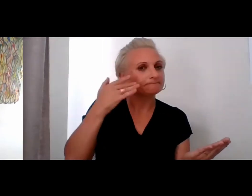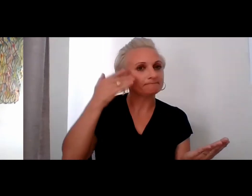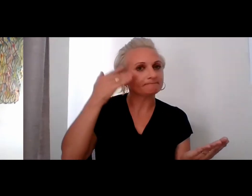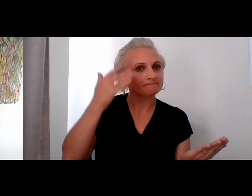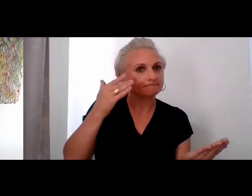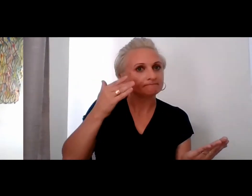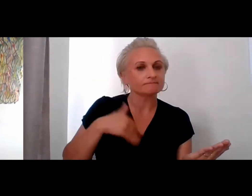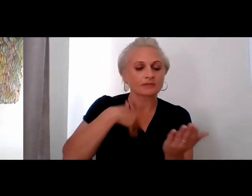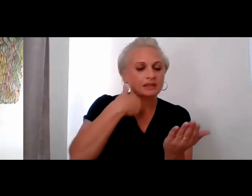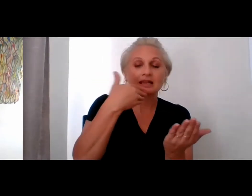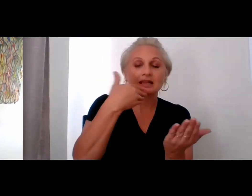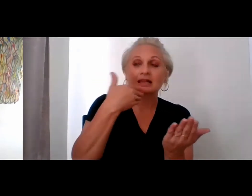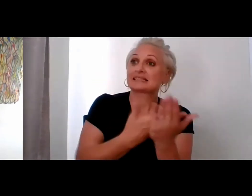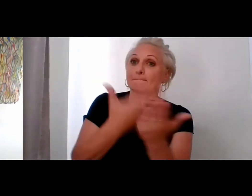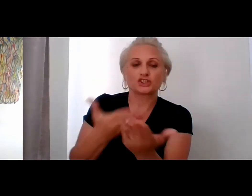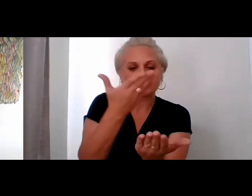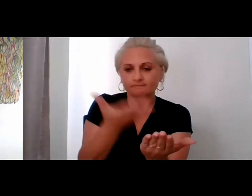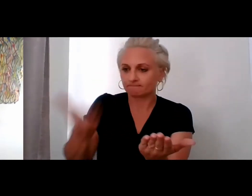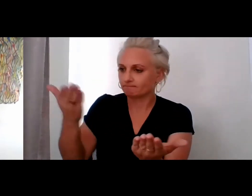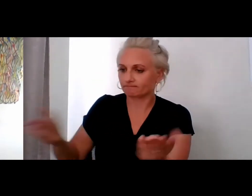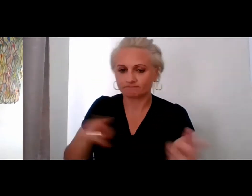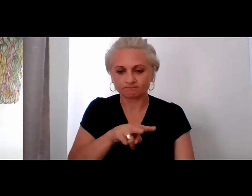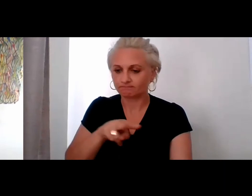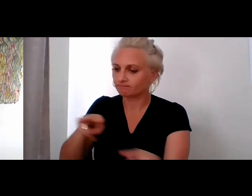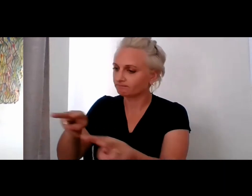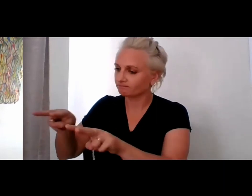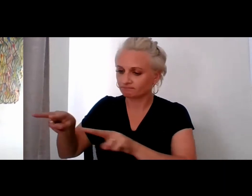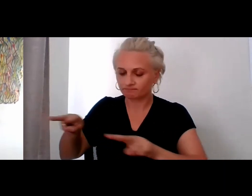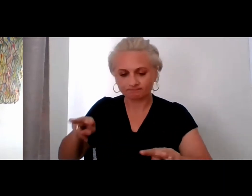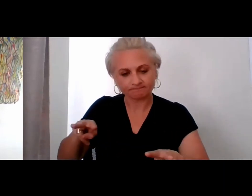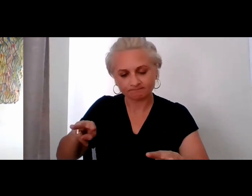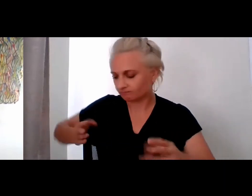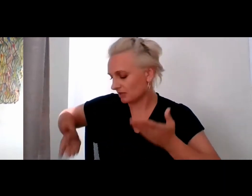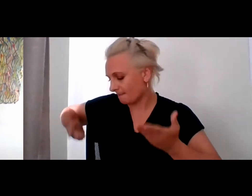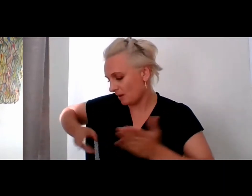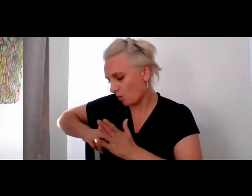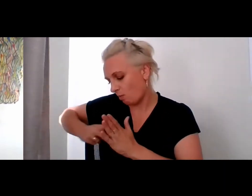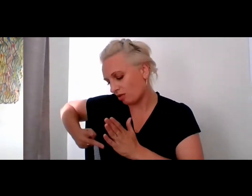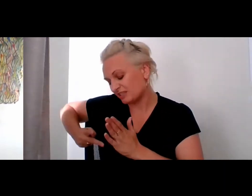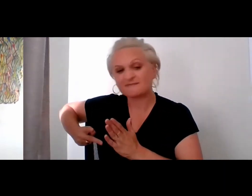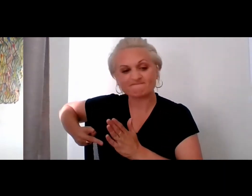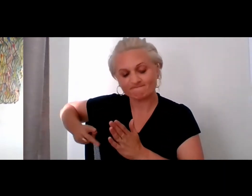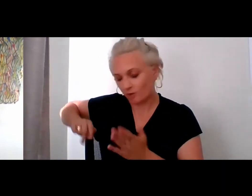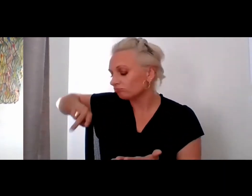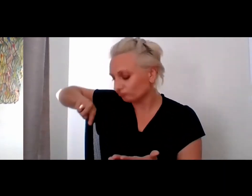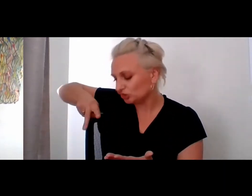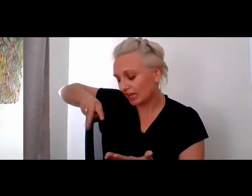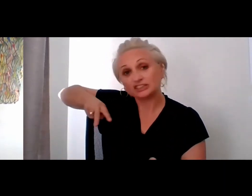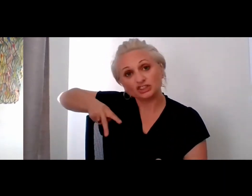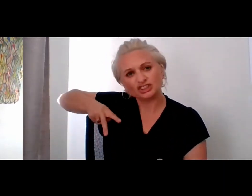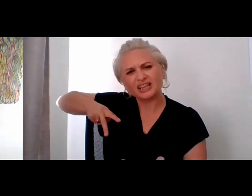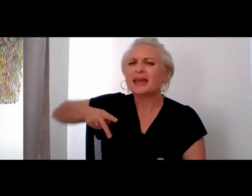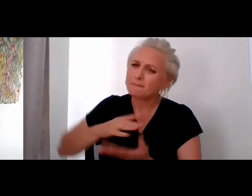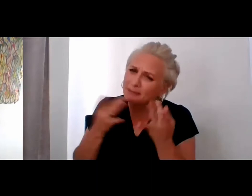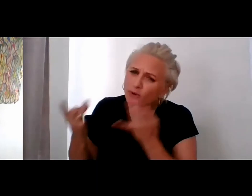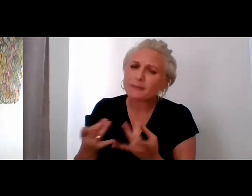policy and begin your approval process. Be prepared to make amendments many times as more eyes focus